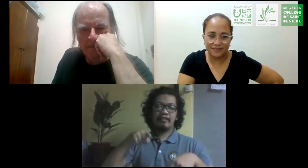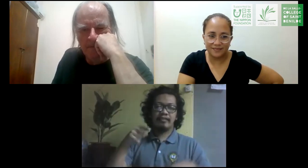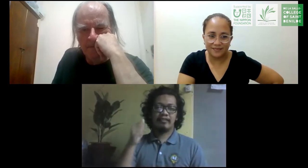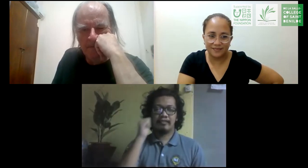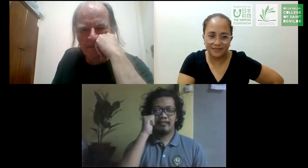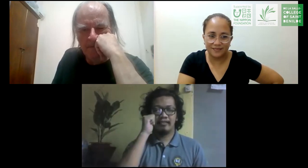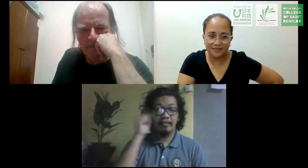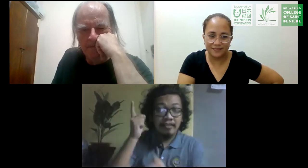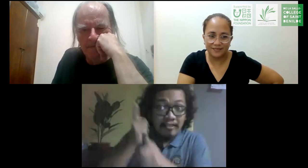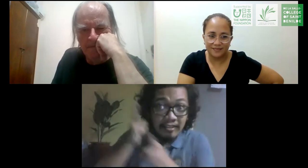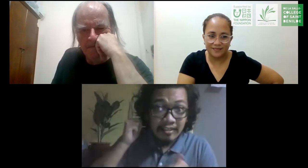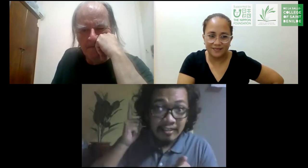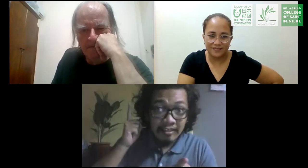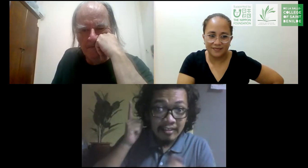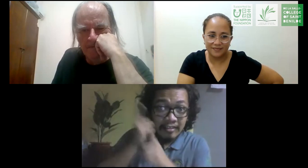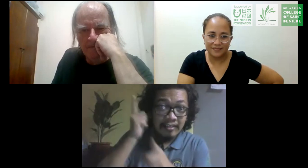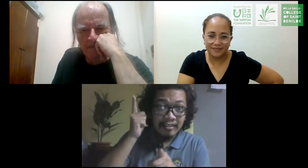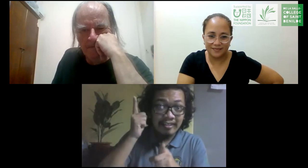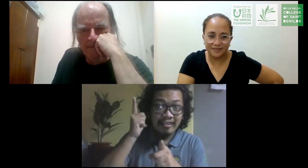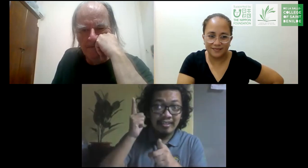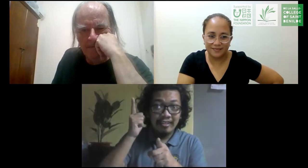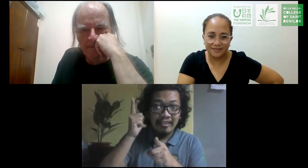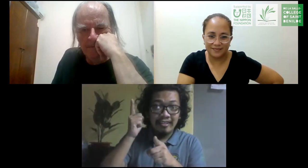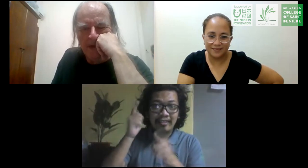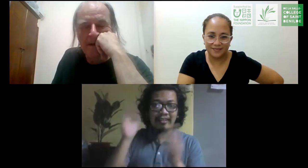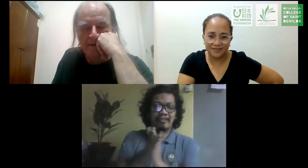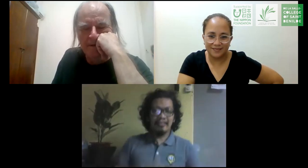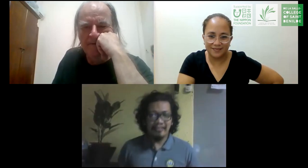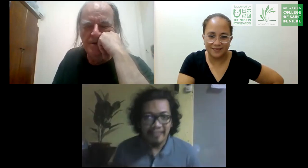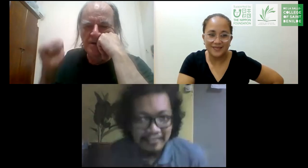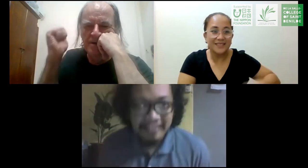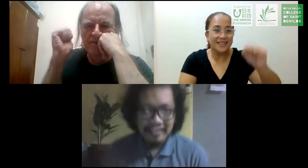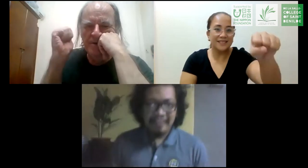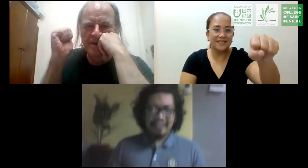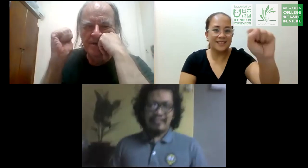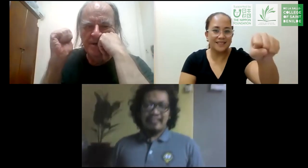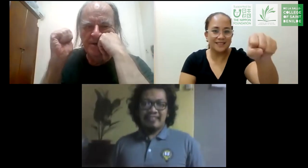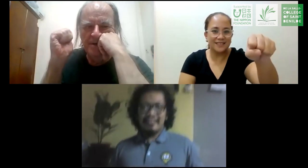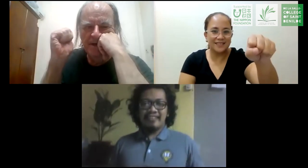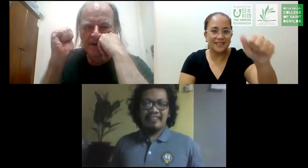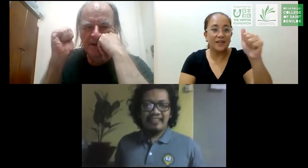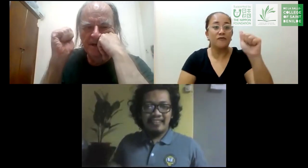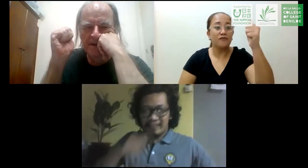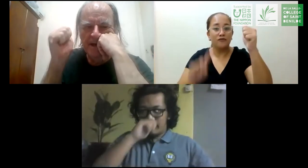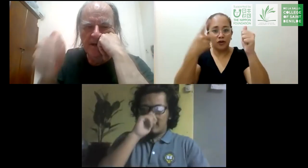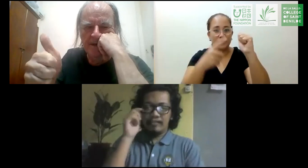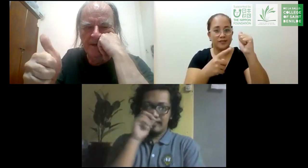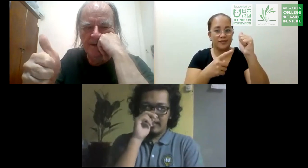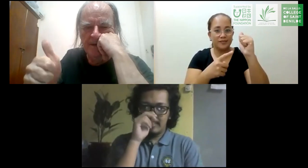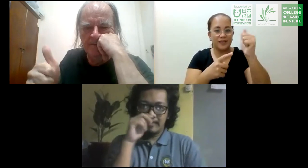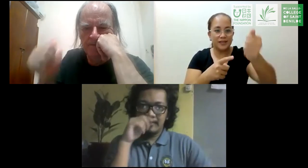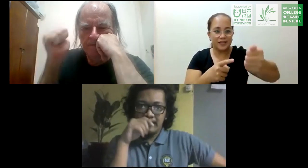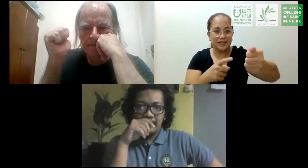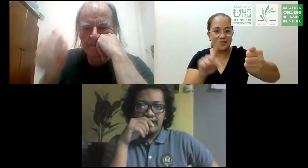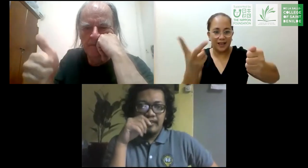so first, so the answer is, so am I right? Yes. So that's, First is this. yeah. Second is